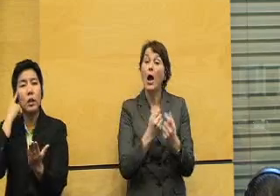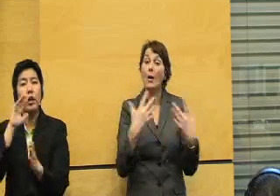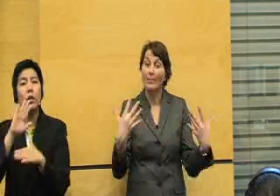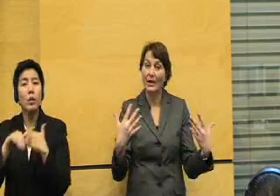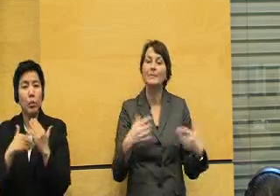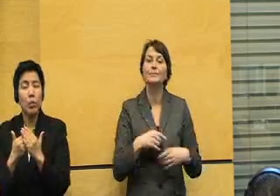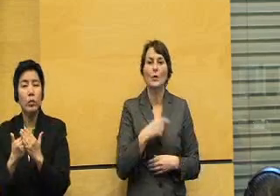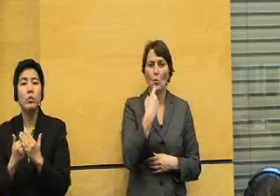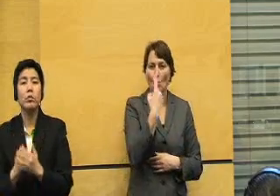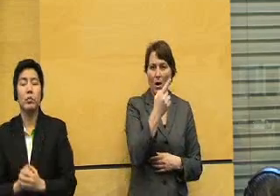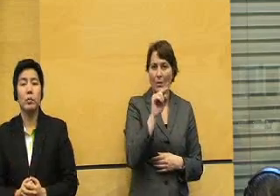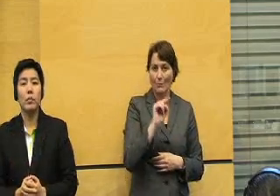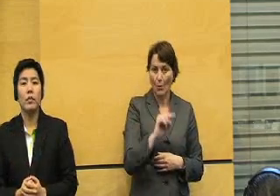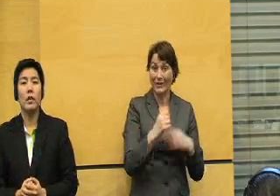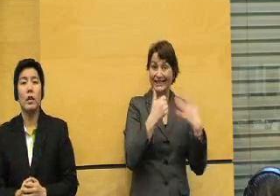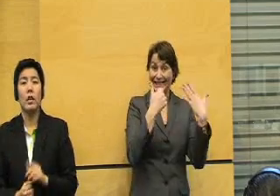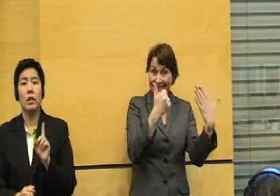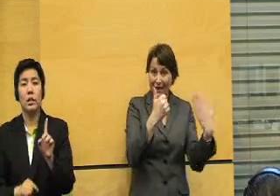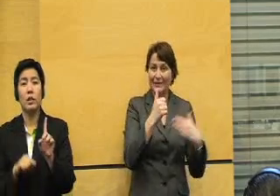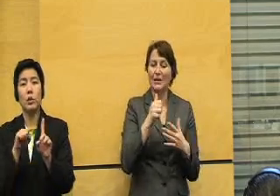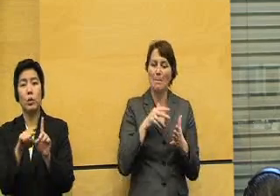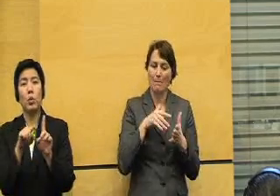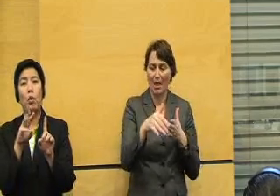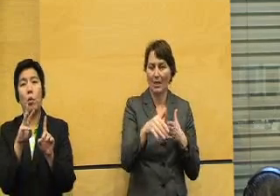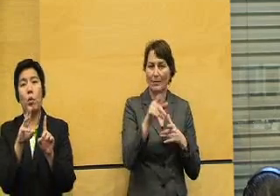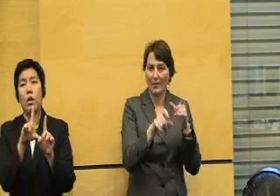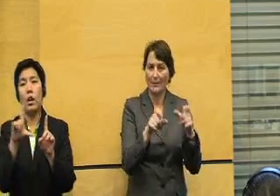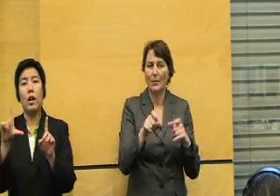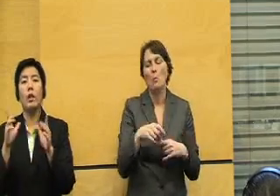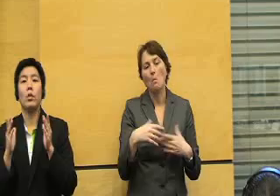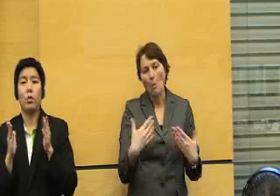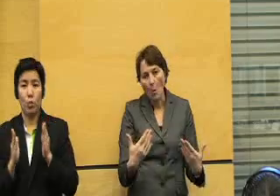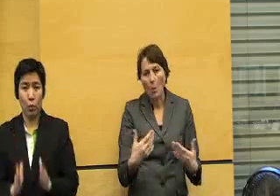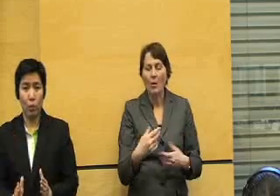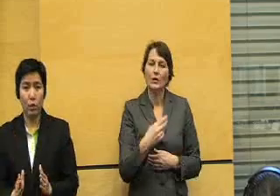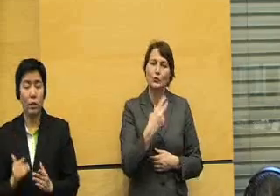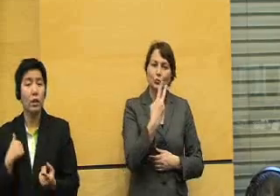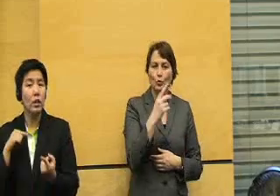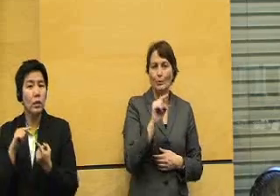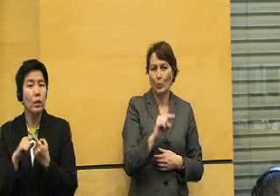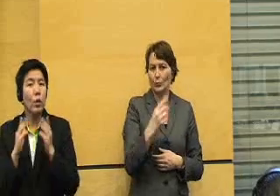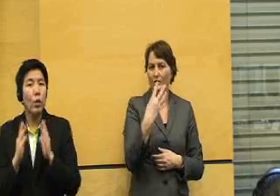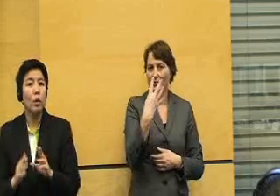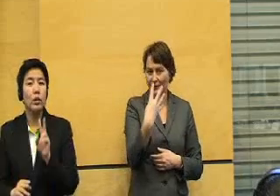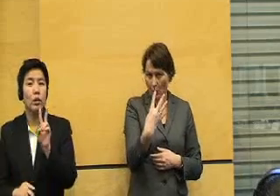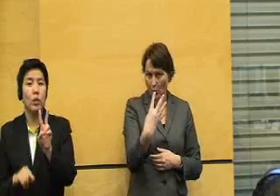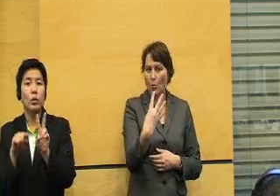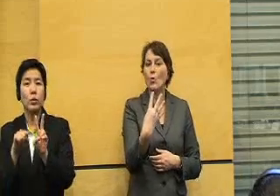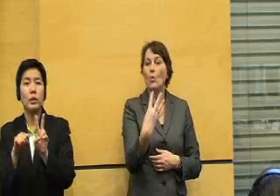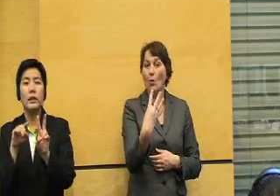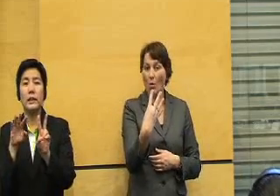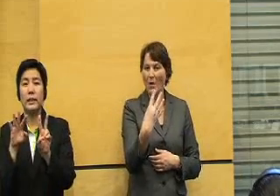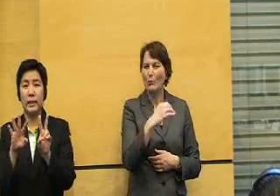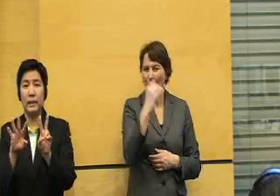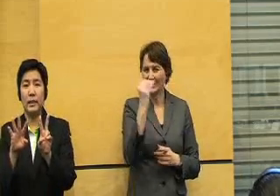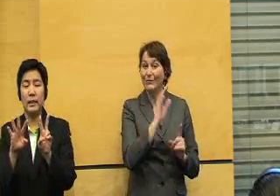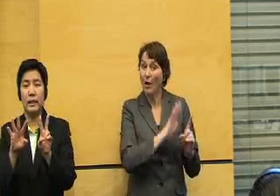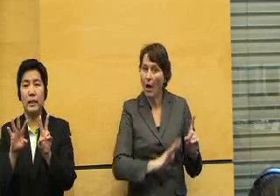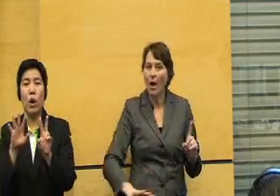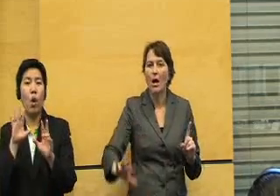around 1.6 million, or about 2.4% of total